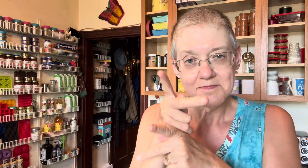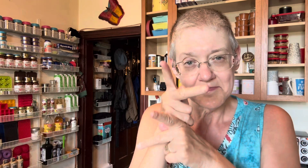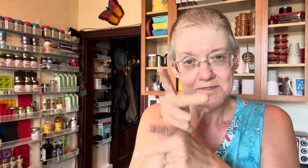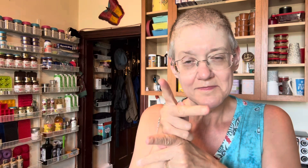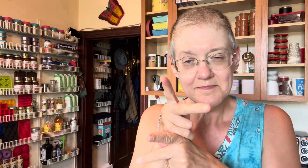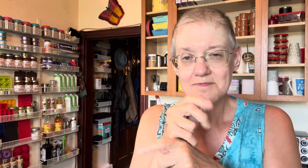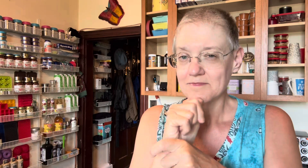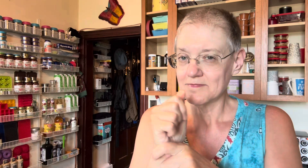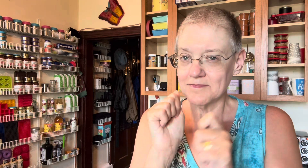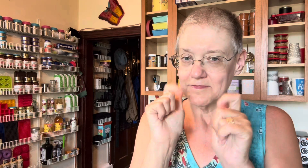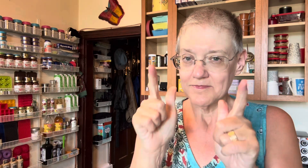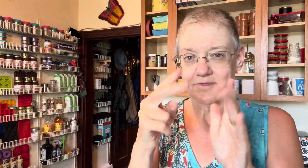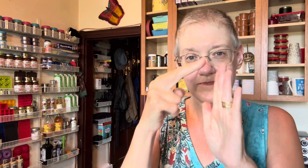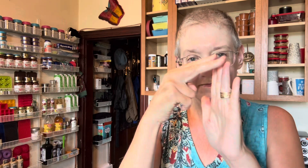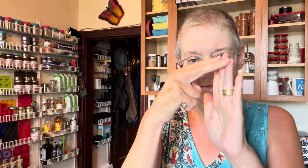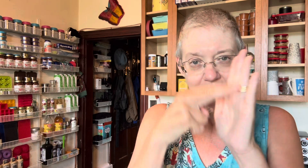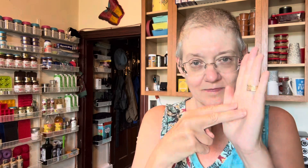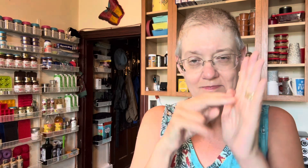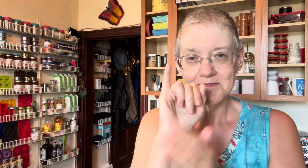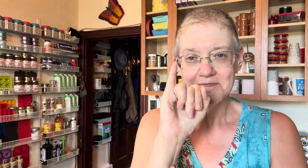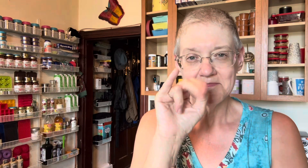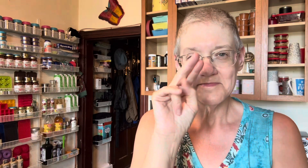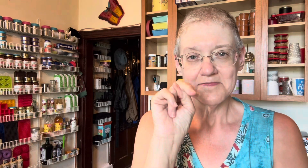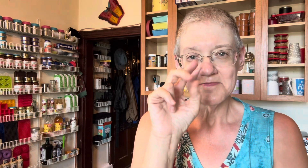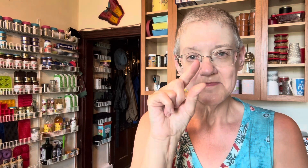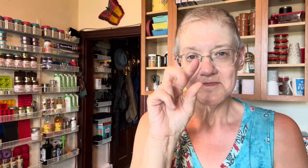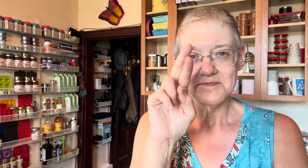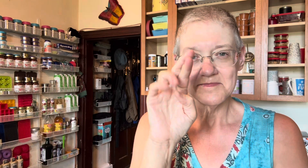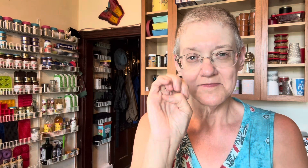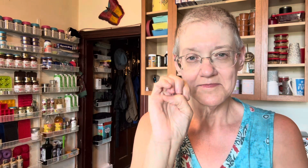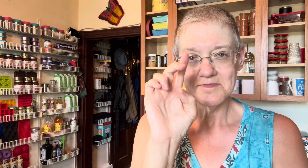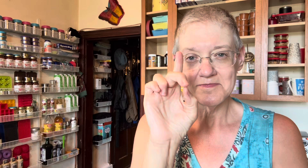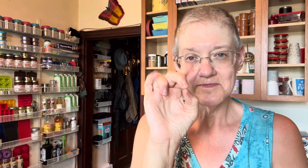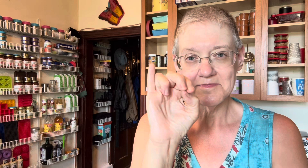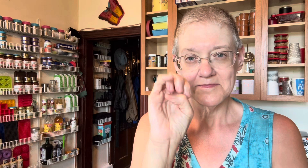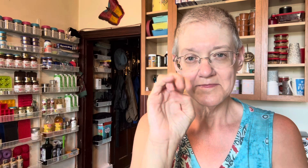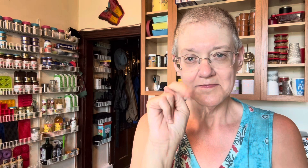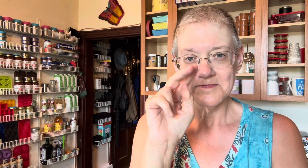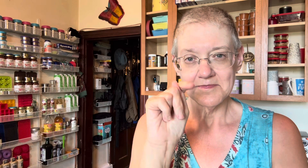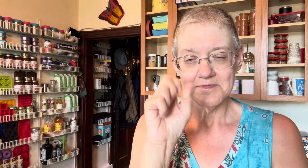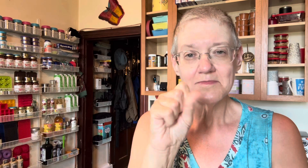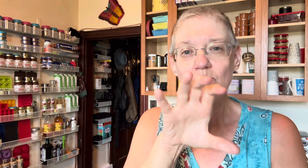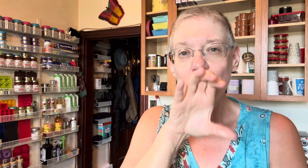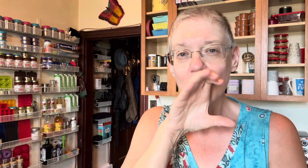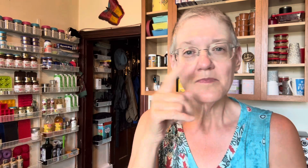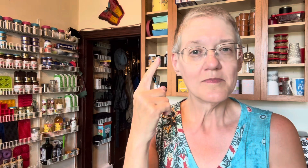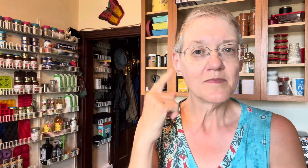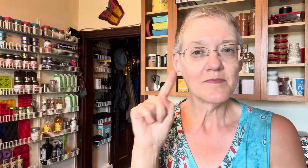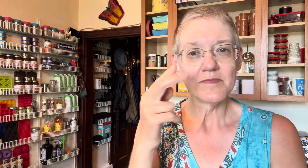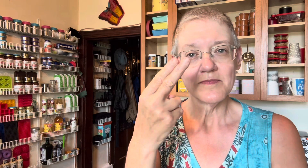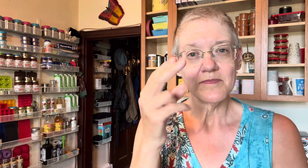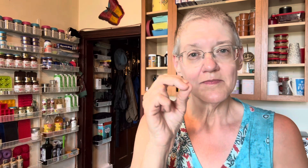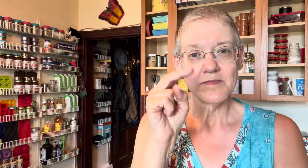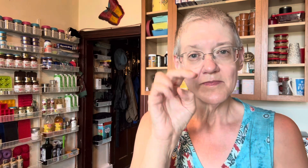Most of this brand's dressing is sugar-free, but not all, so read the ingredients. Watch out